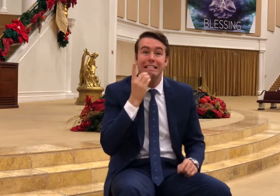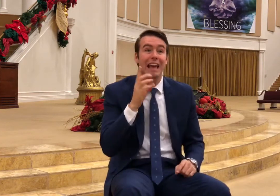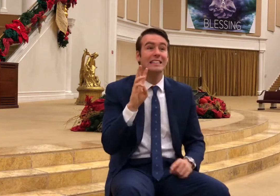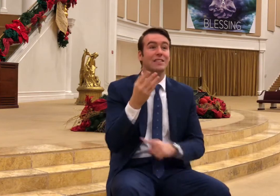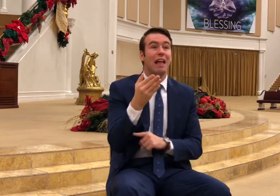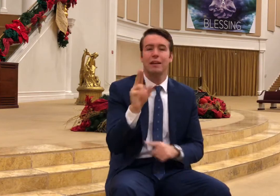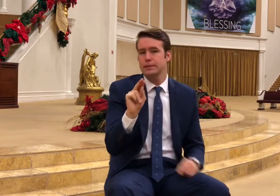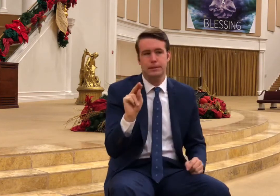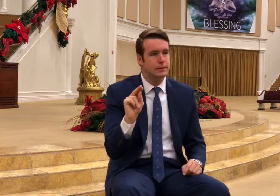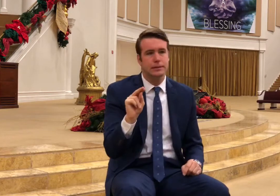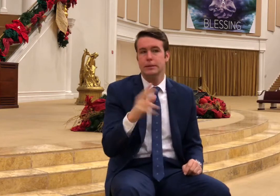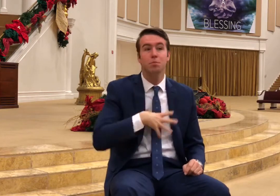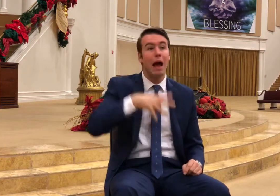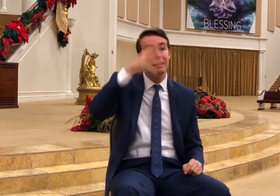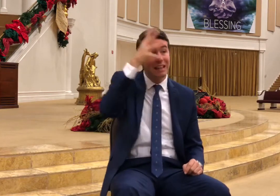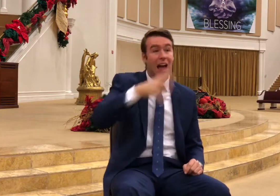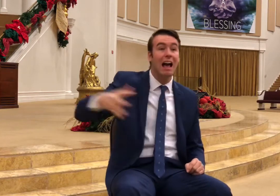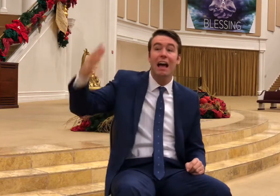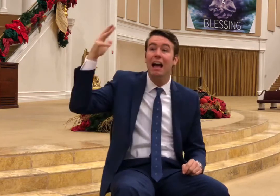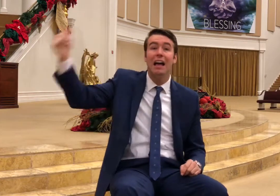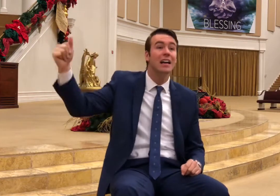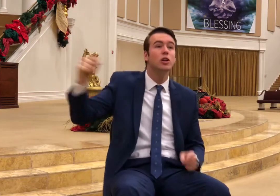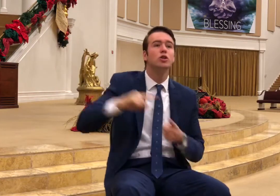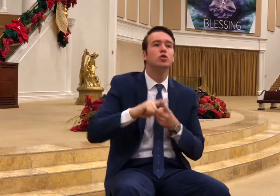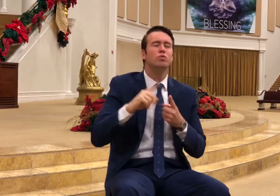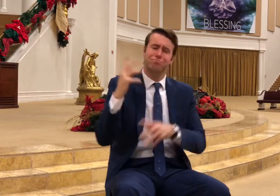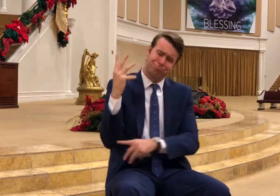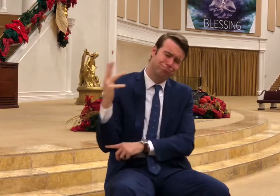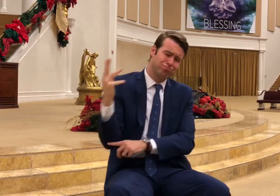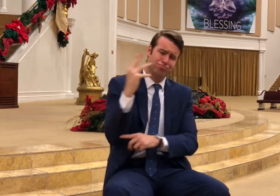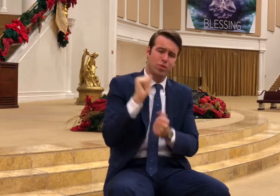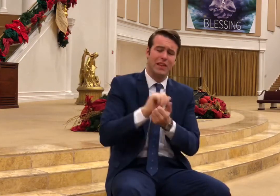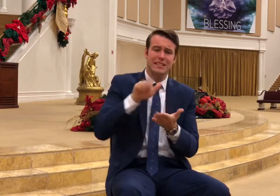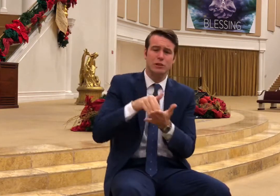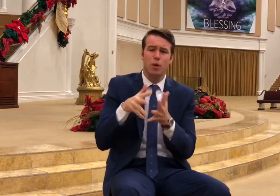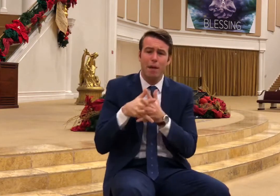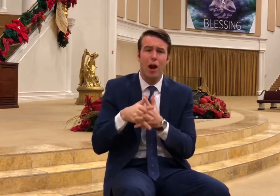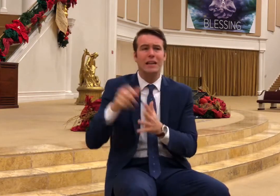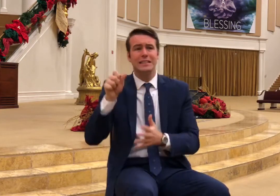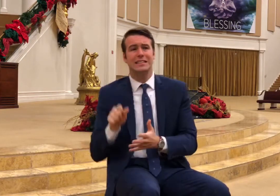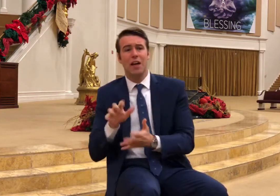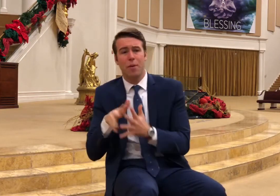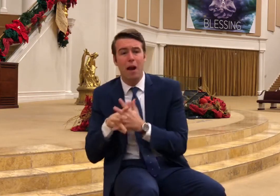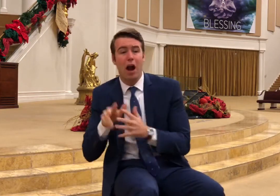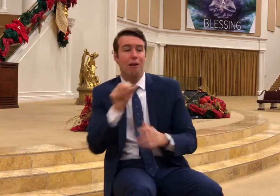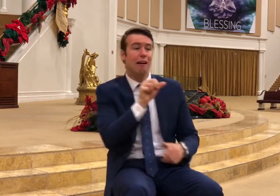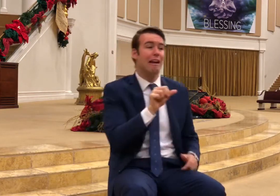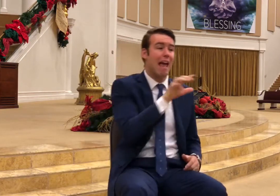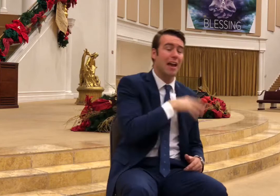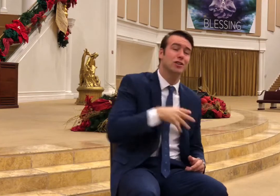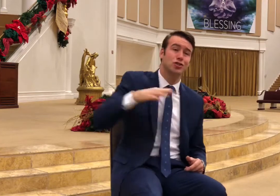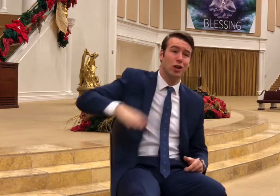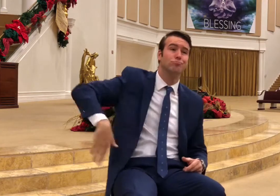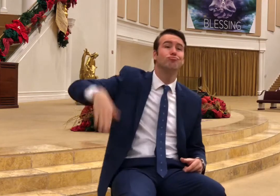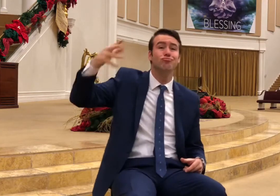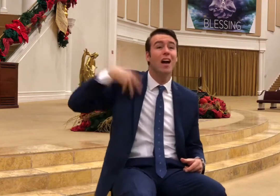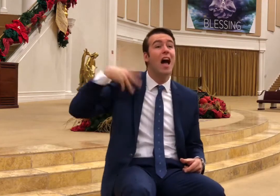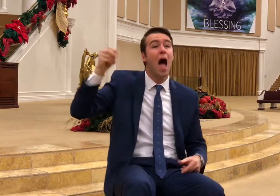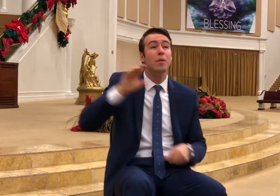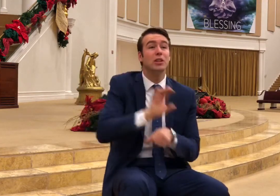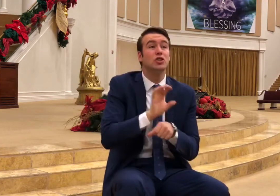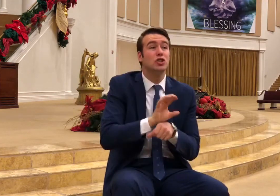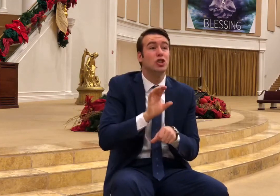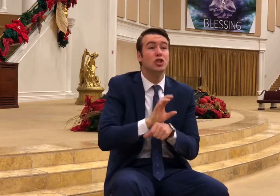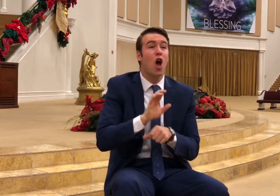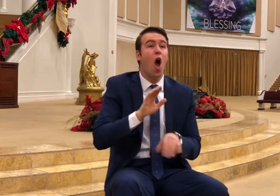My dad took us to jungles all over Central and South America, Asia. I've been to church with my dad on the